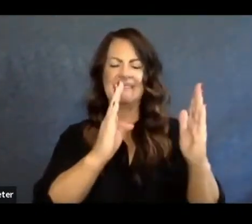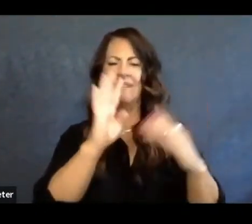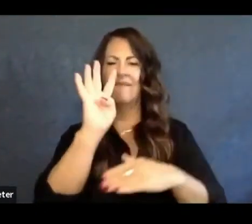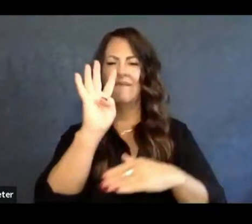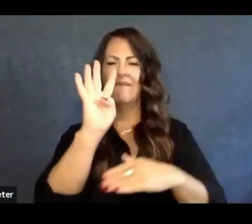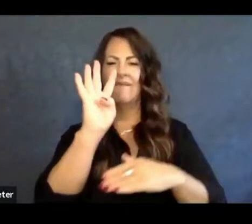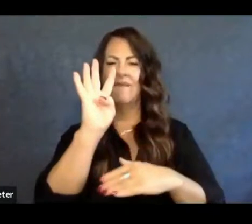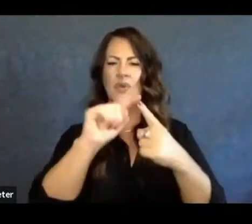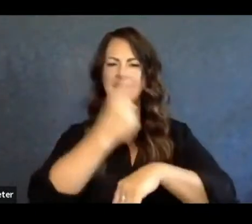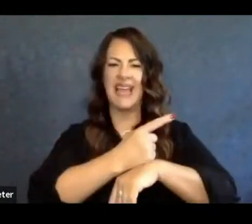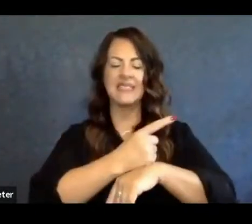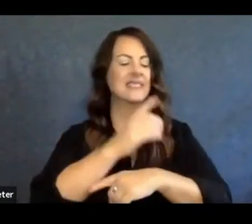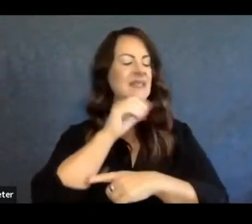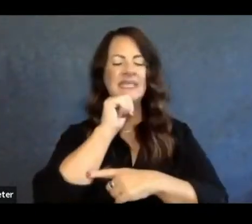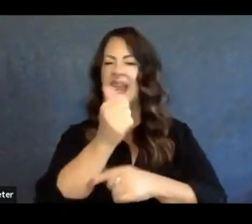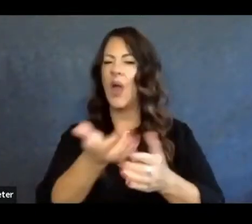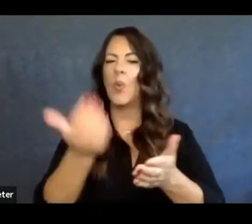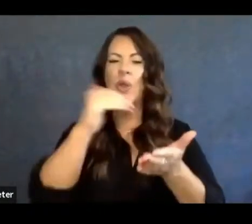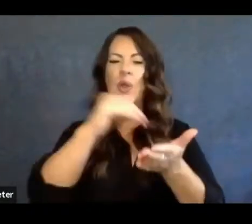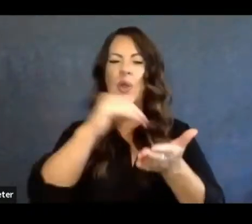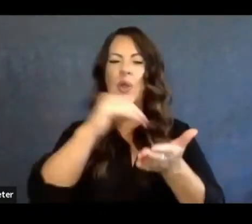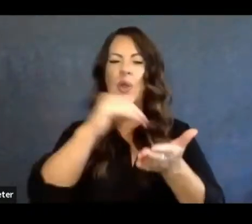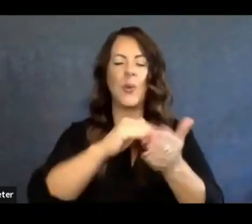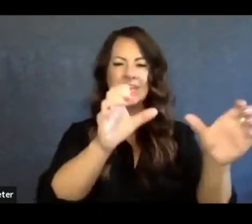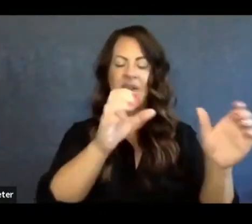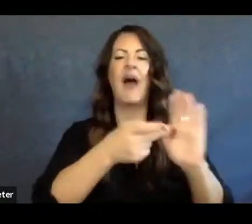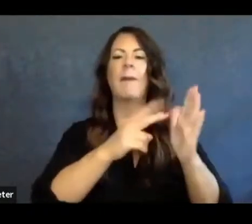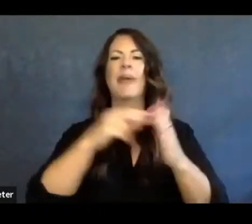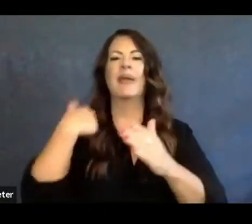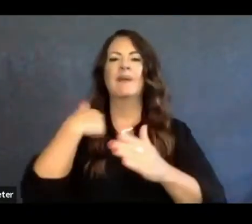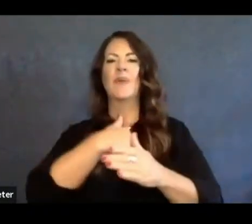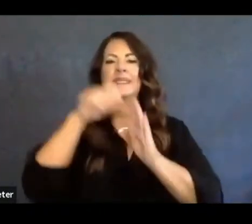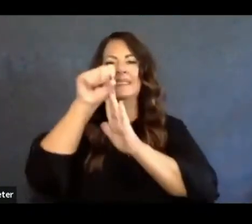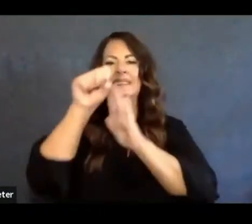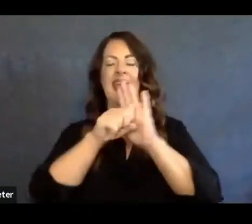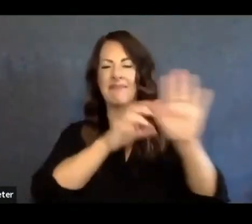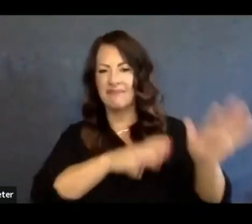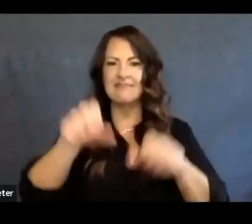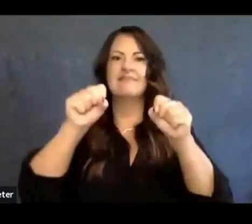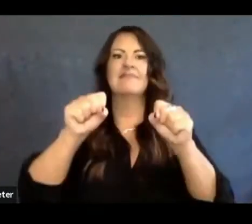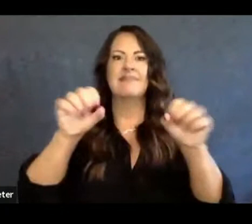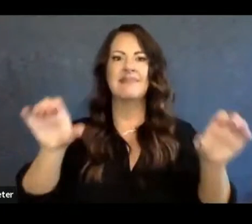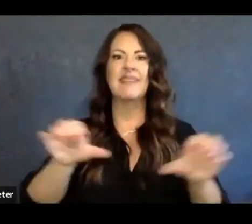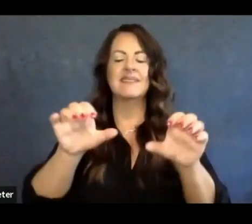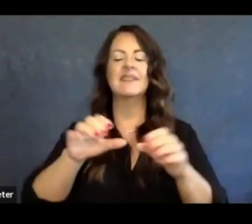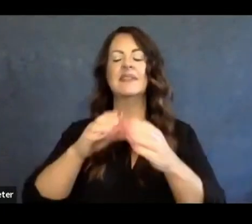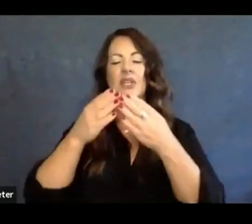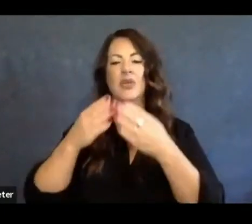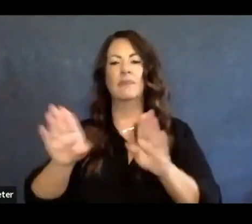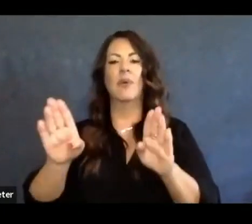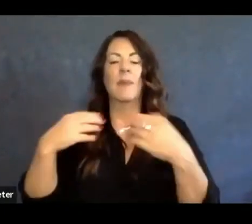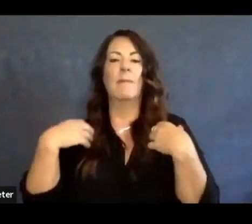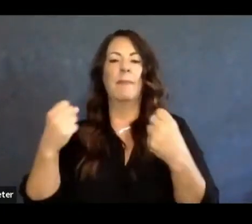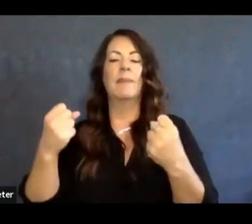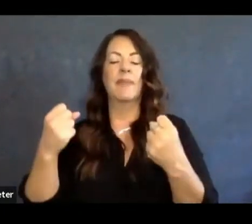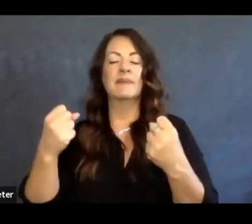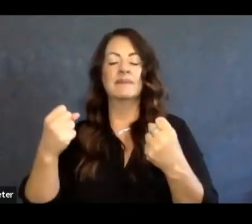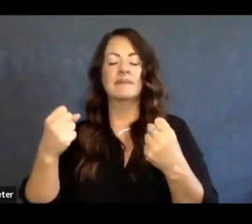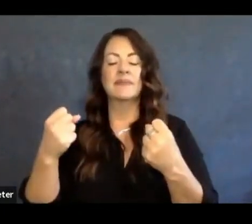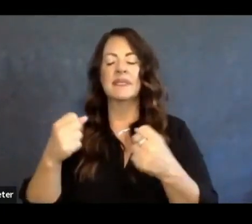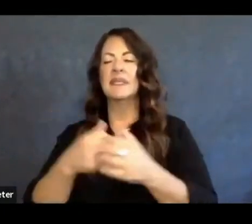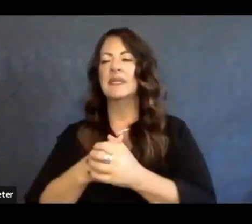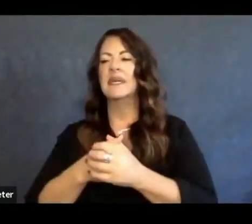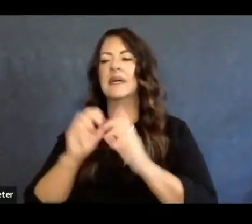was not renewed. It required the state to take action, California Department of Public Health to take action with that